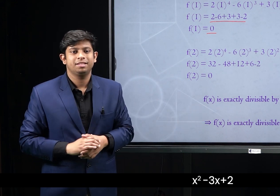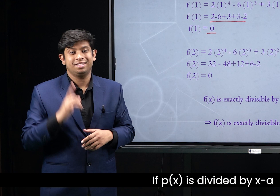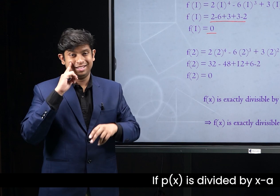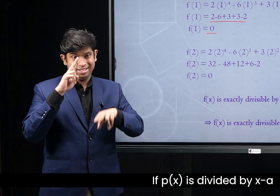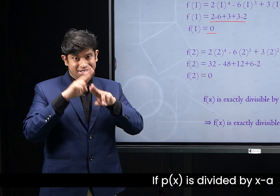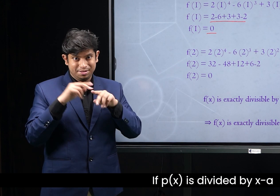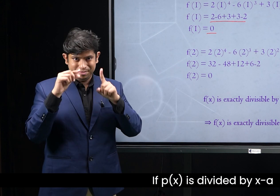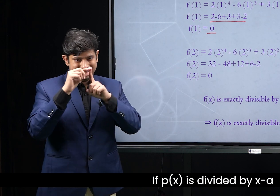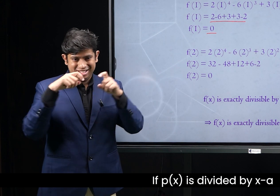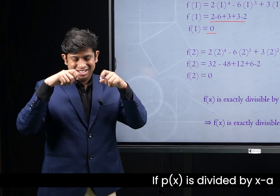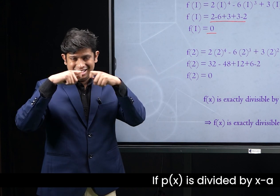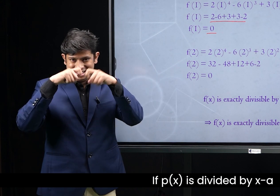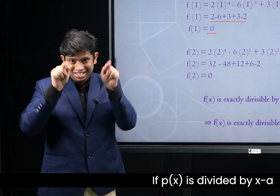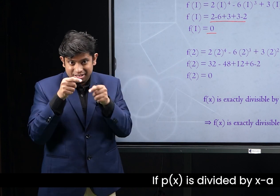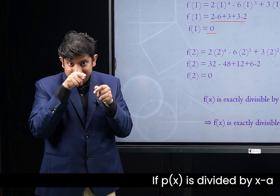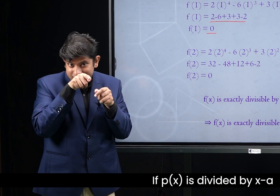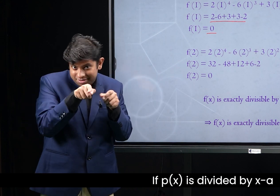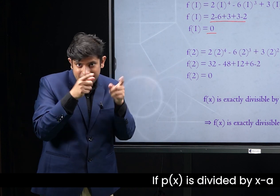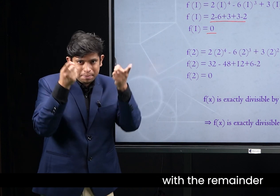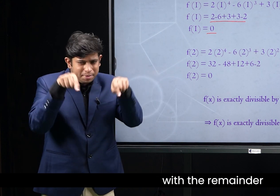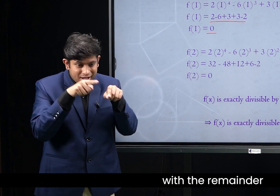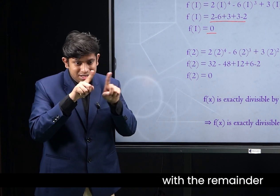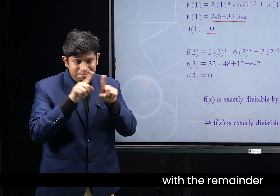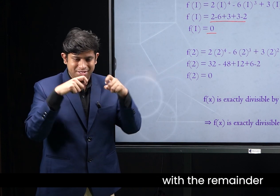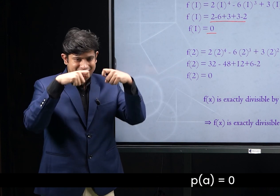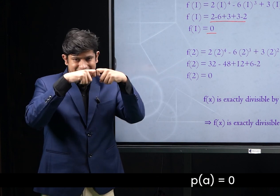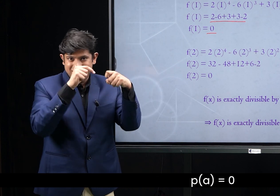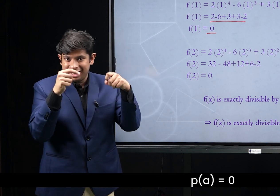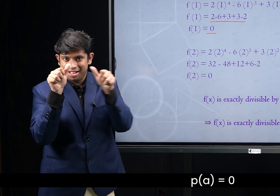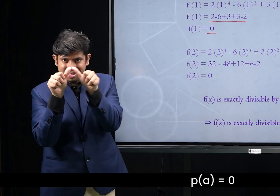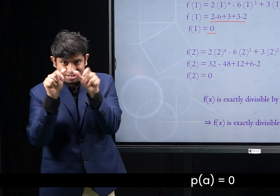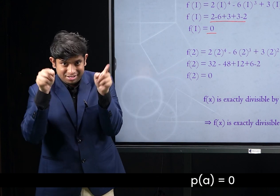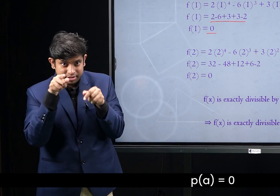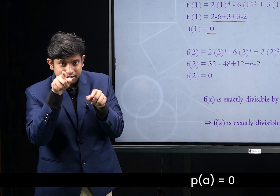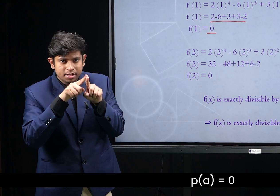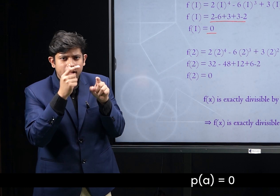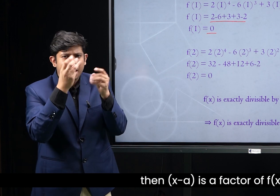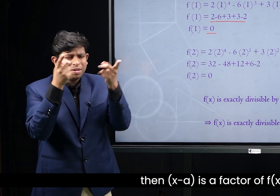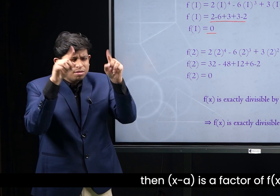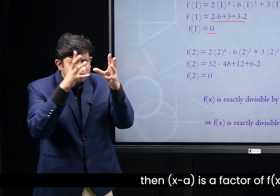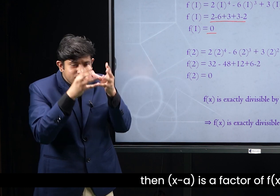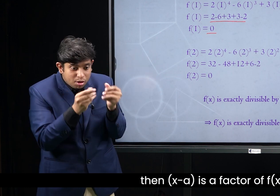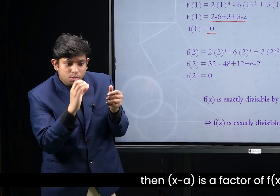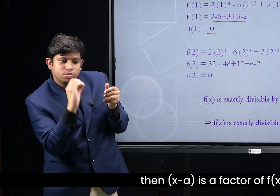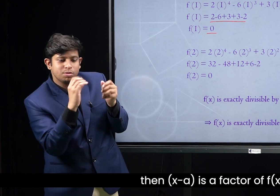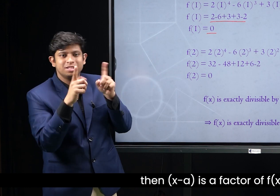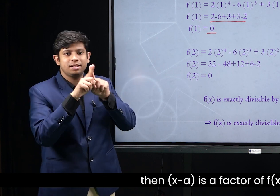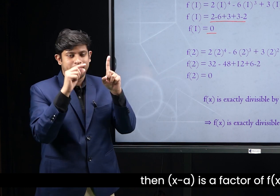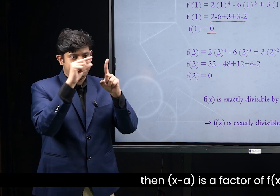If p of x is divided by x minus a with the remainder p of a is equal to 0, then x minus a is a factor of p of